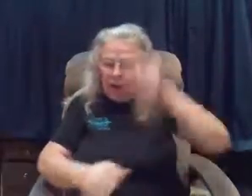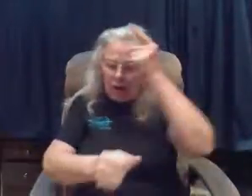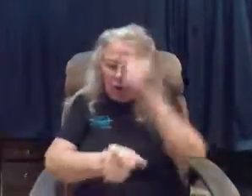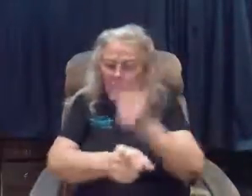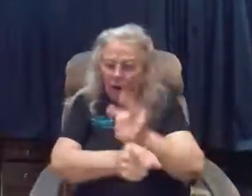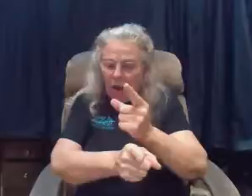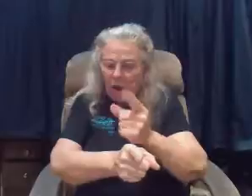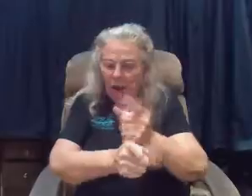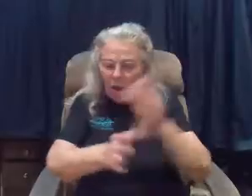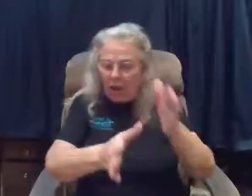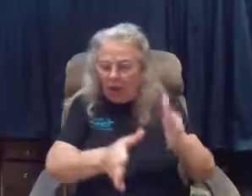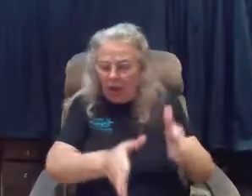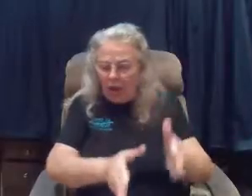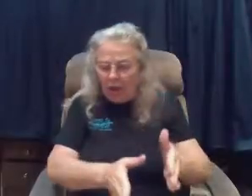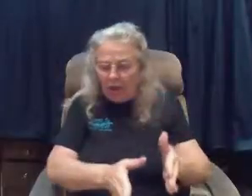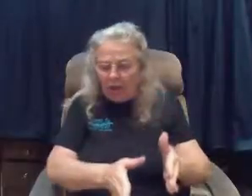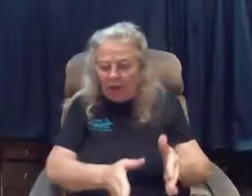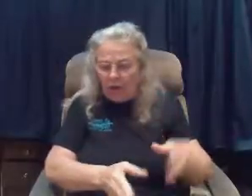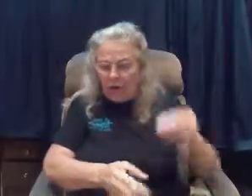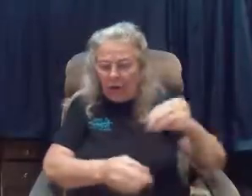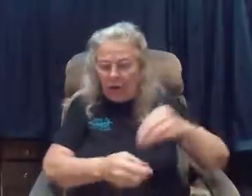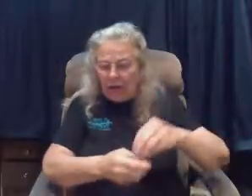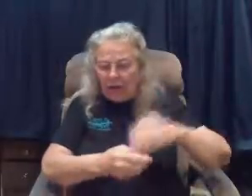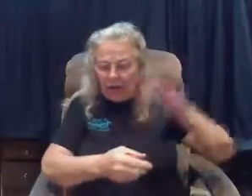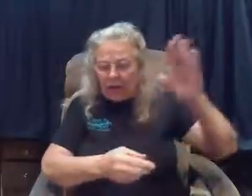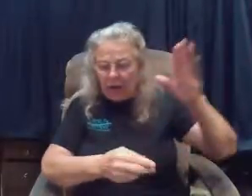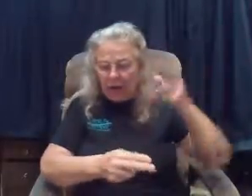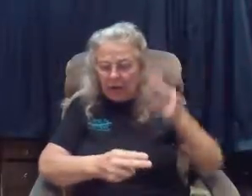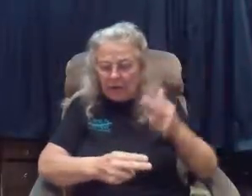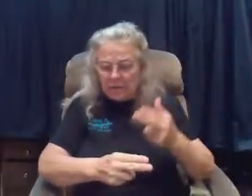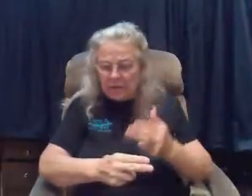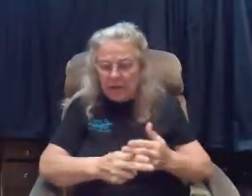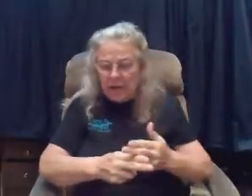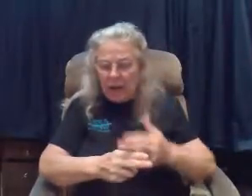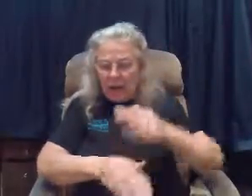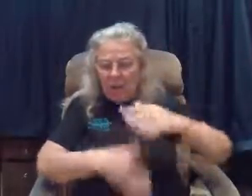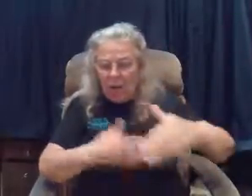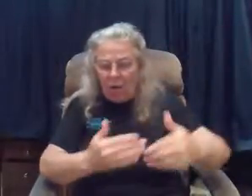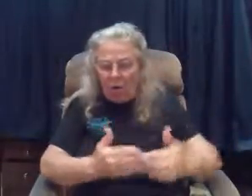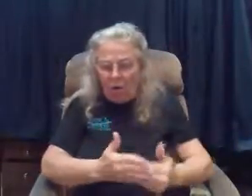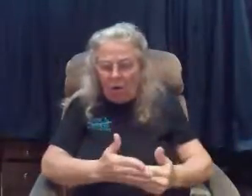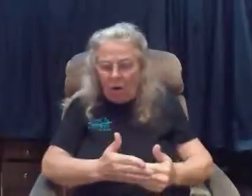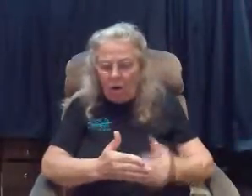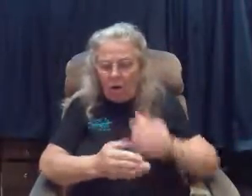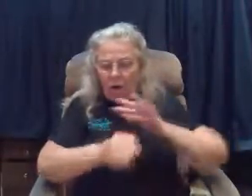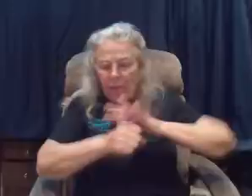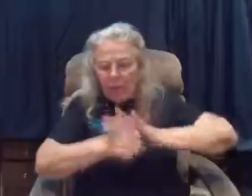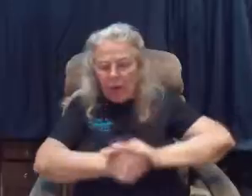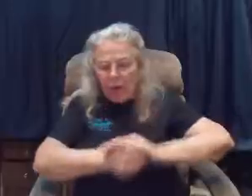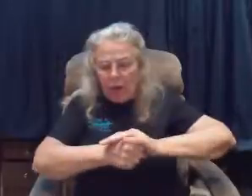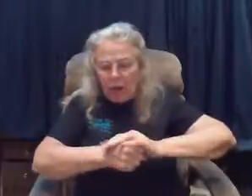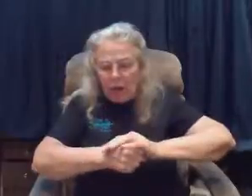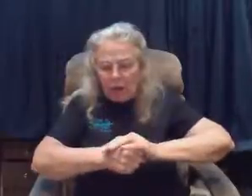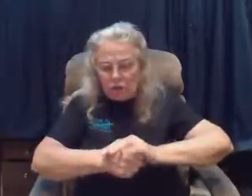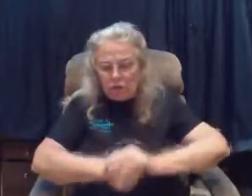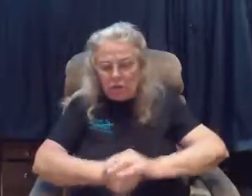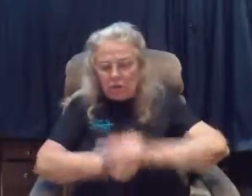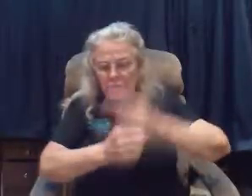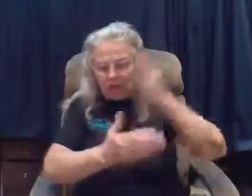our brother, and in his name all oppression